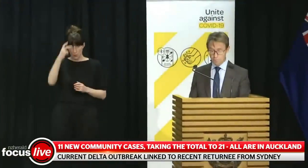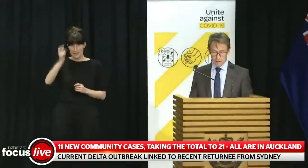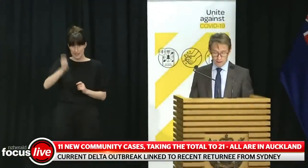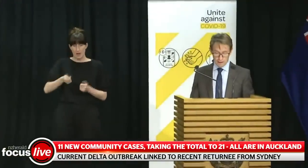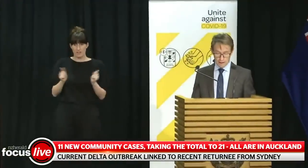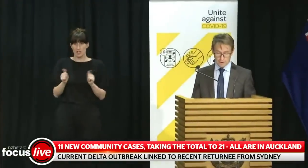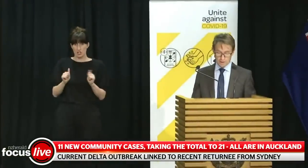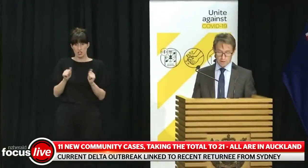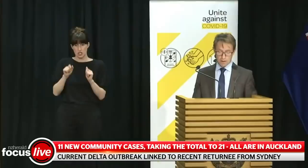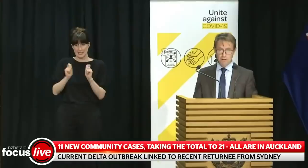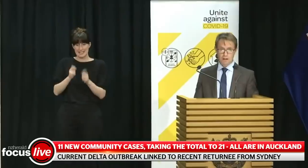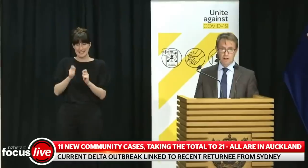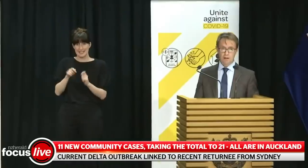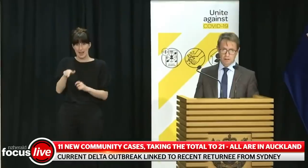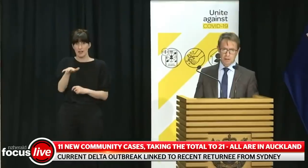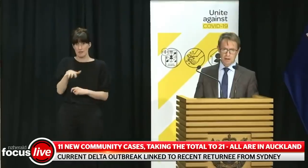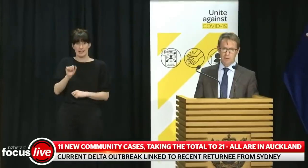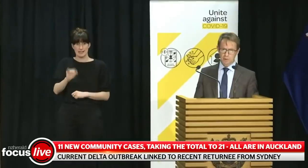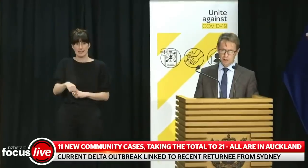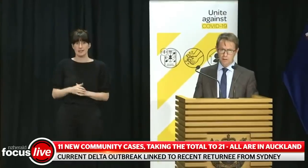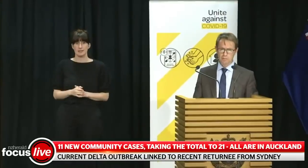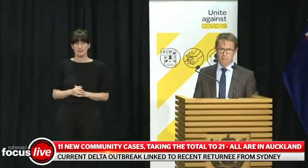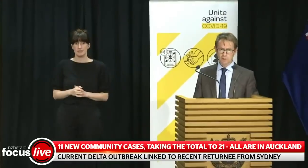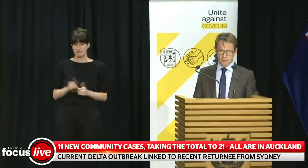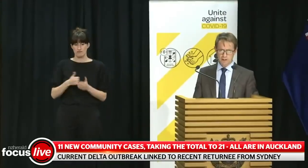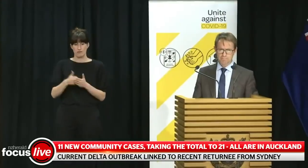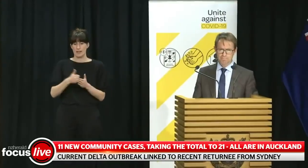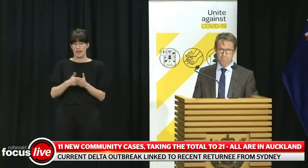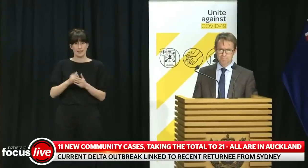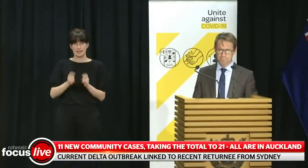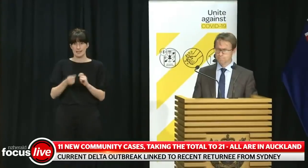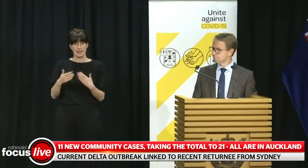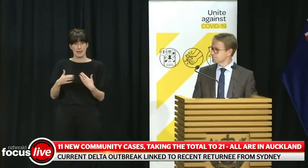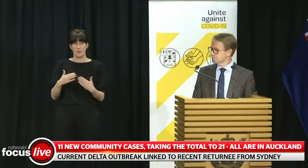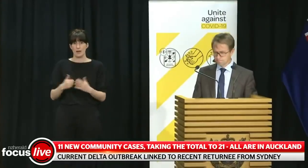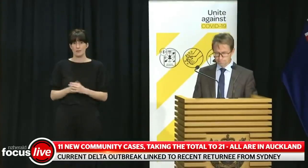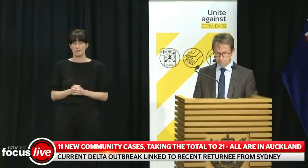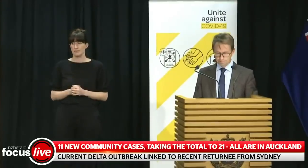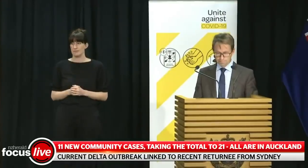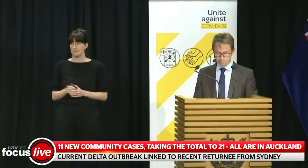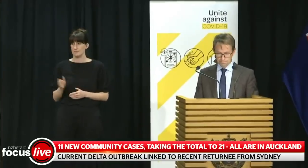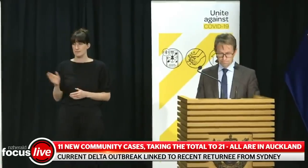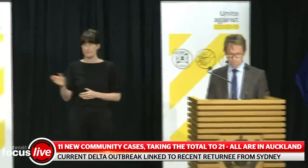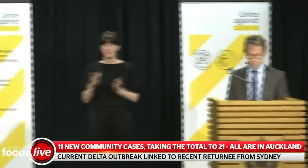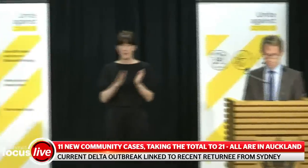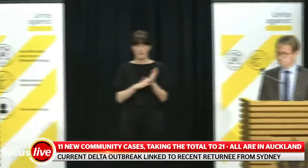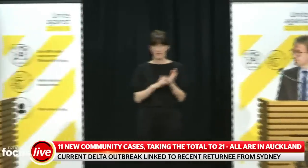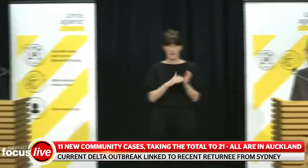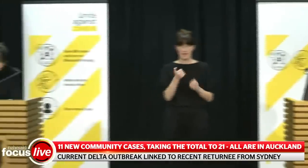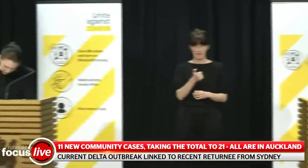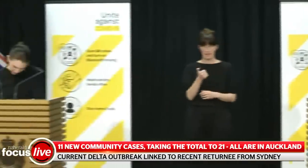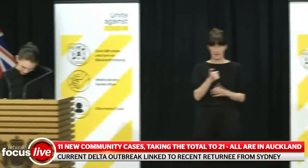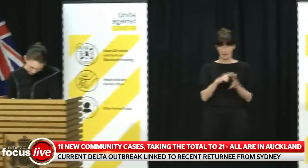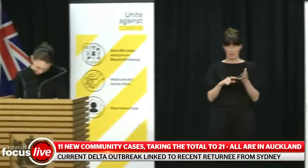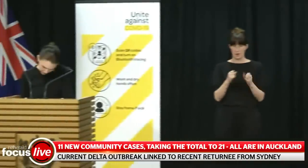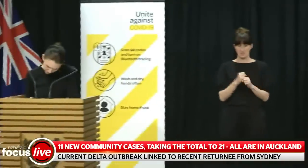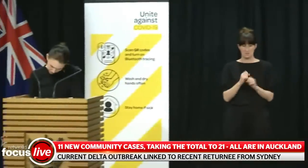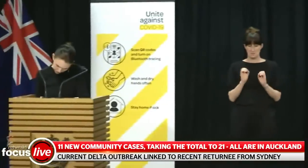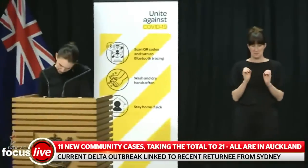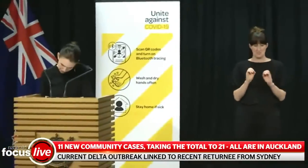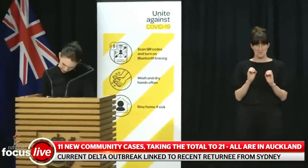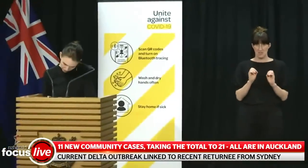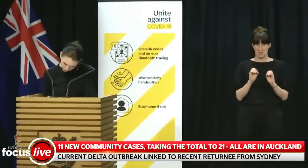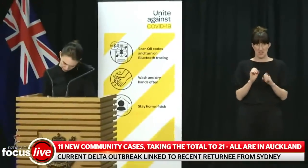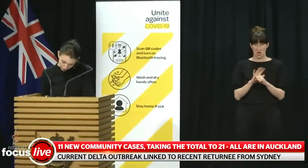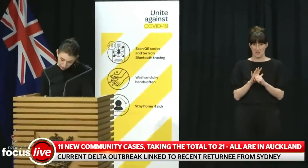Queenstown already. Yep. So that's part of our regular testing. Yep. And on Monday the 16th, there was nothing detected